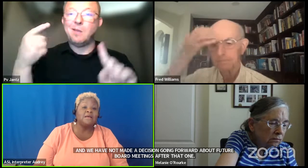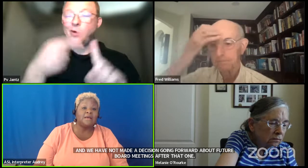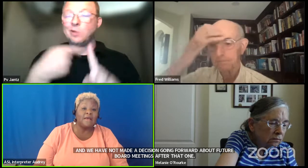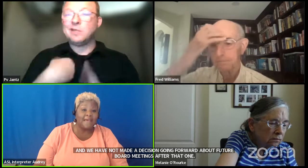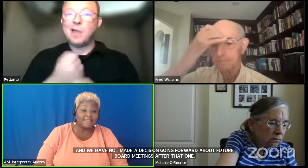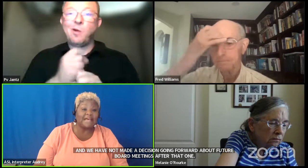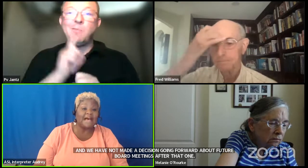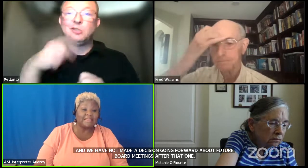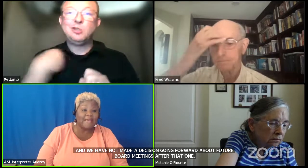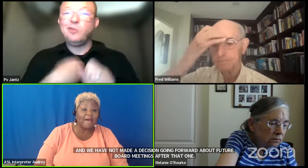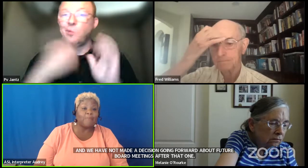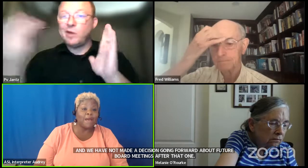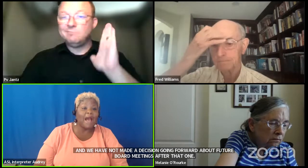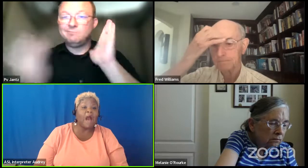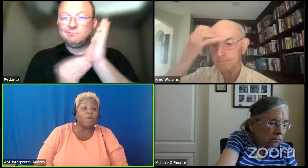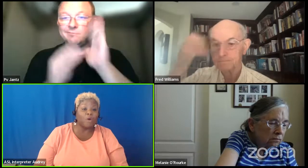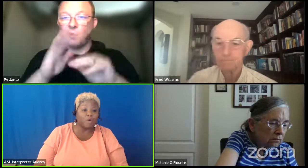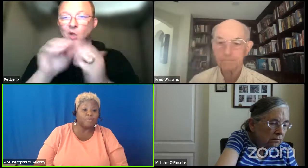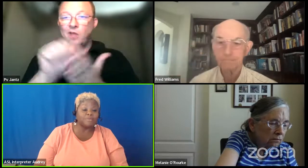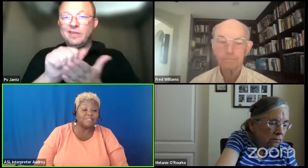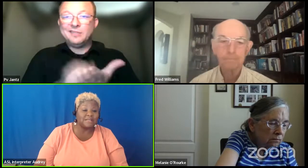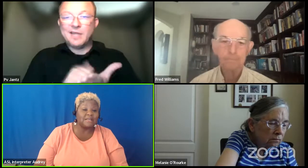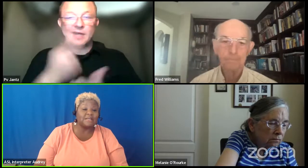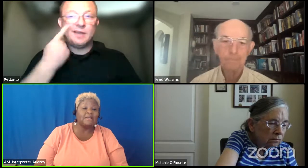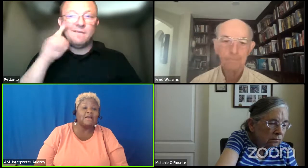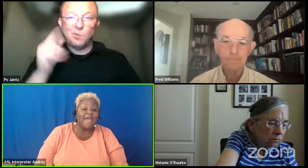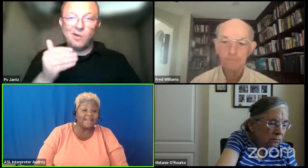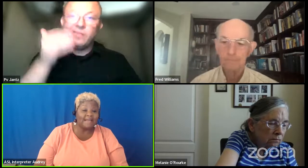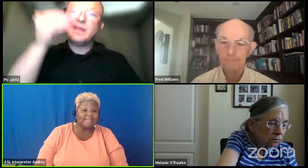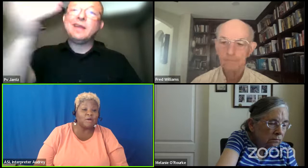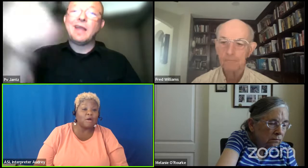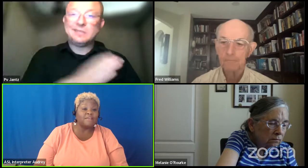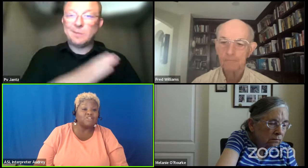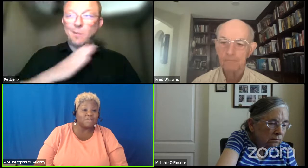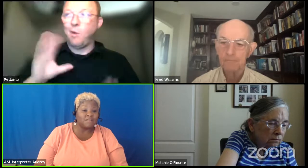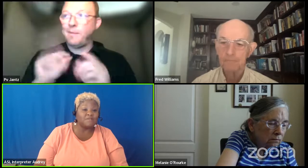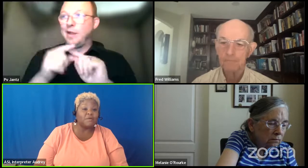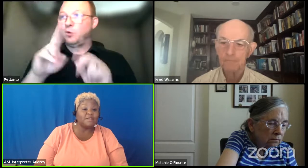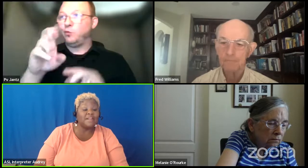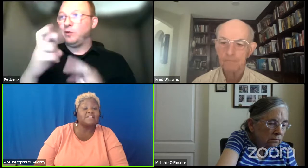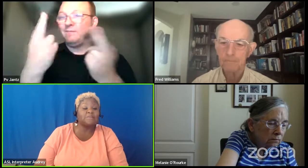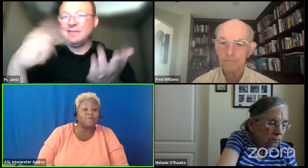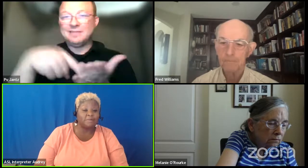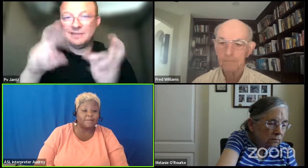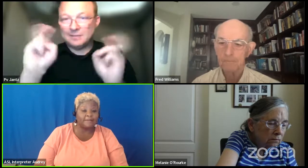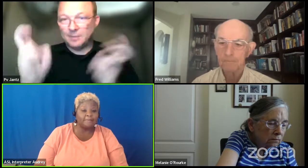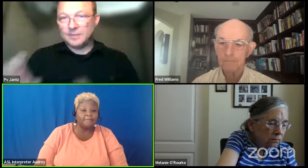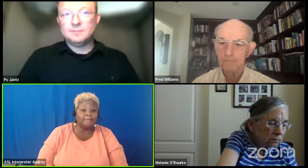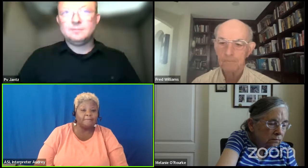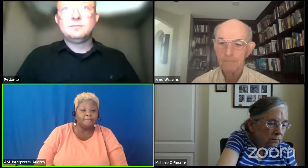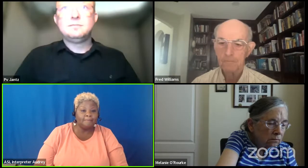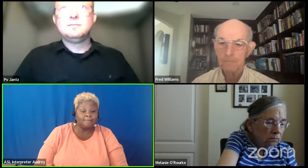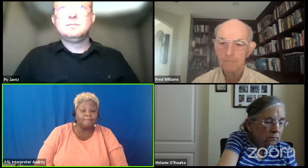meeting and decide at that point how we're going to proceed and get that on the agenda for the next board